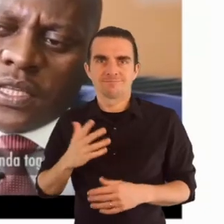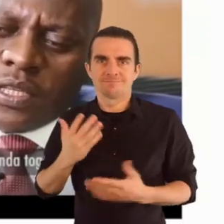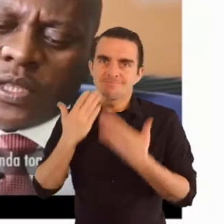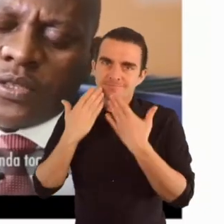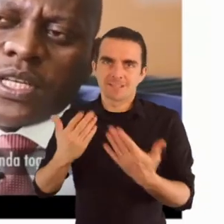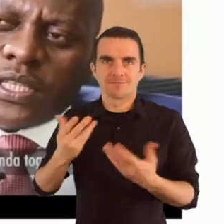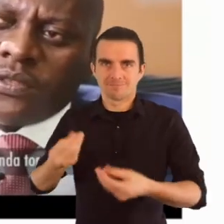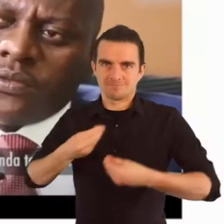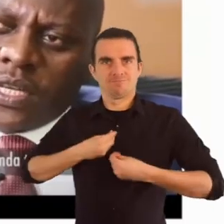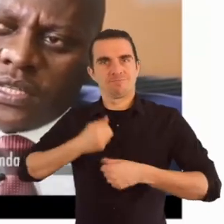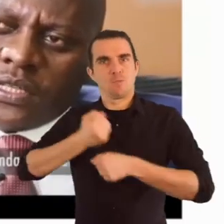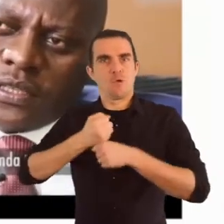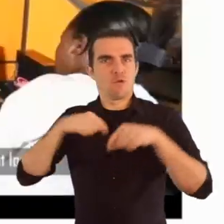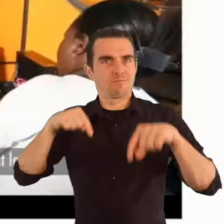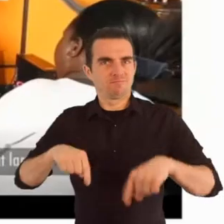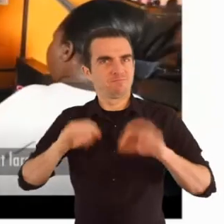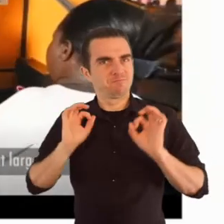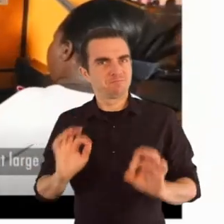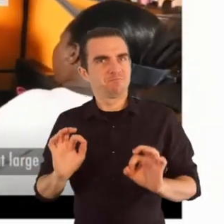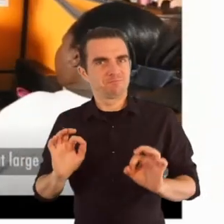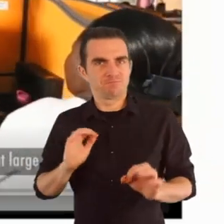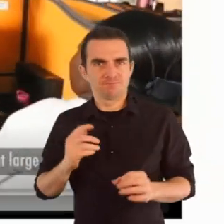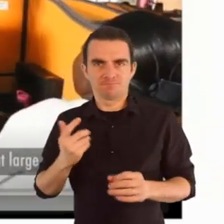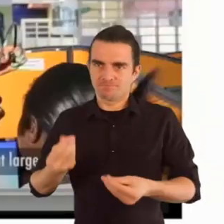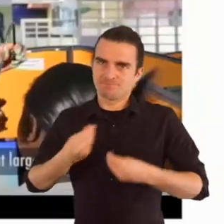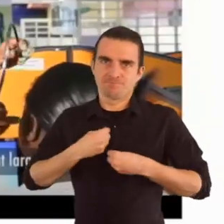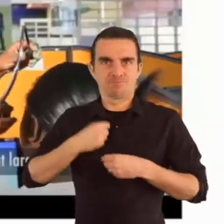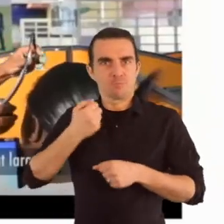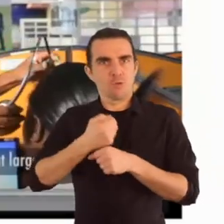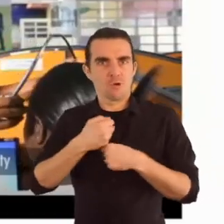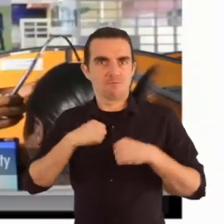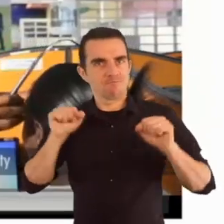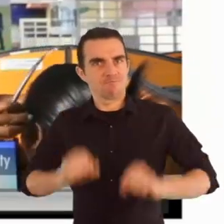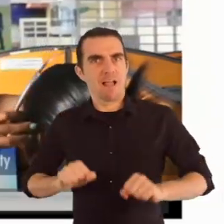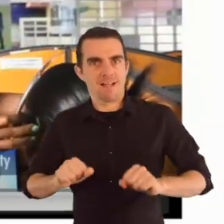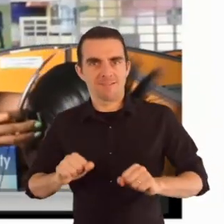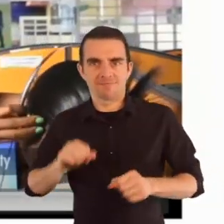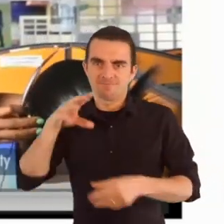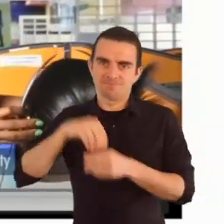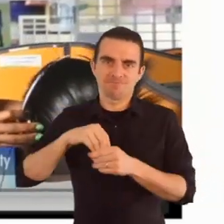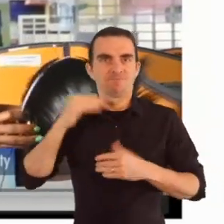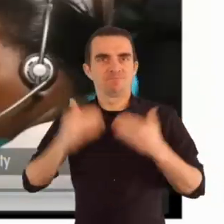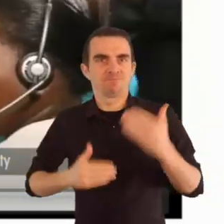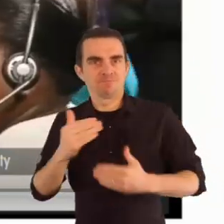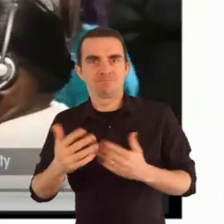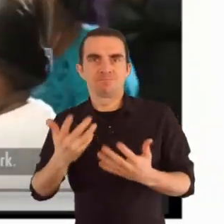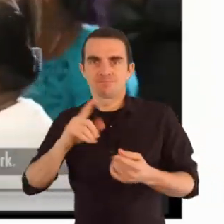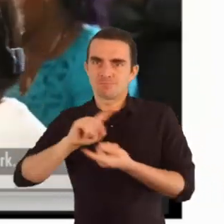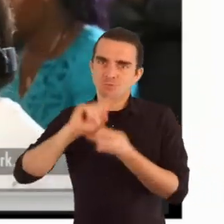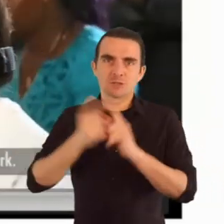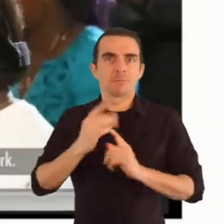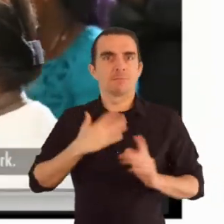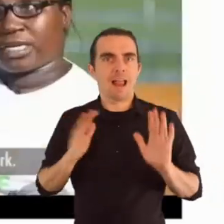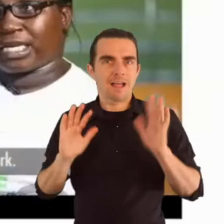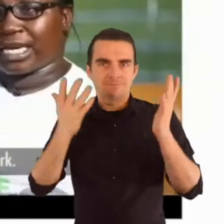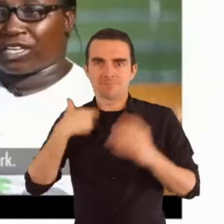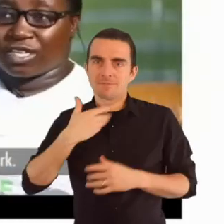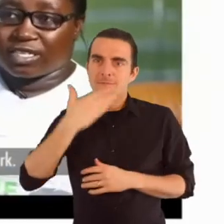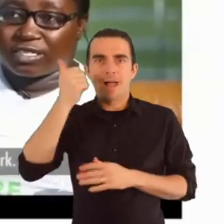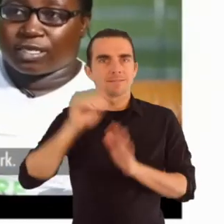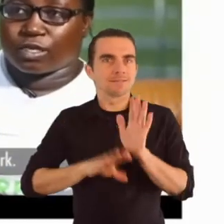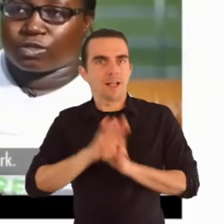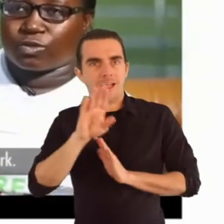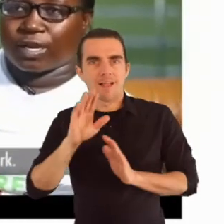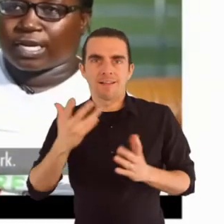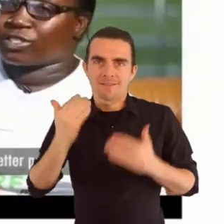this particular agenda together. I'd like to thank Safaricom at large for giving me this opportunity, for giving me a